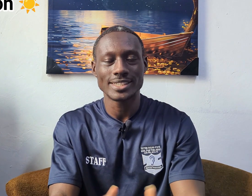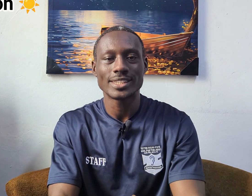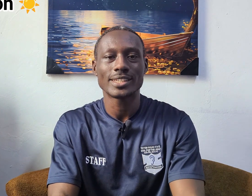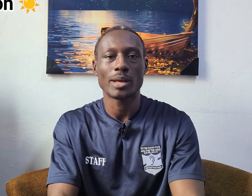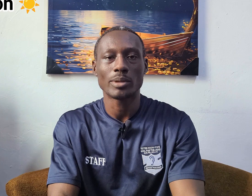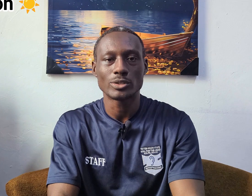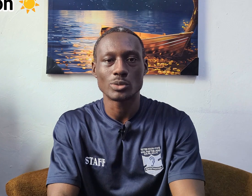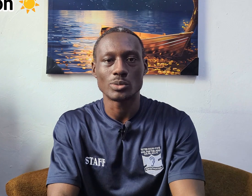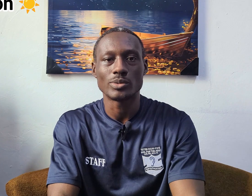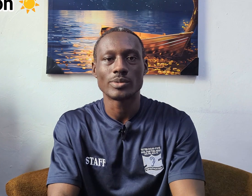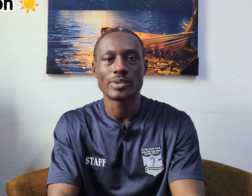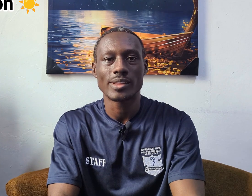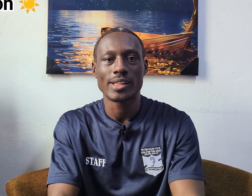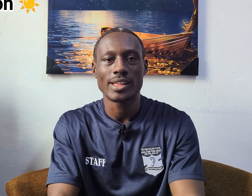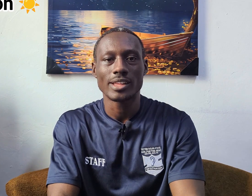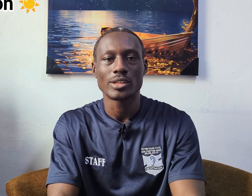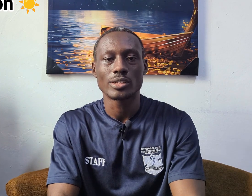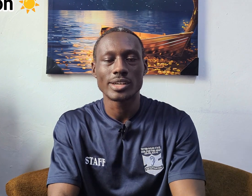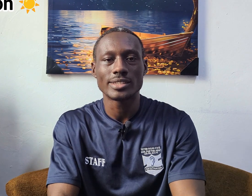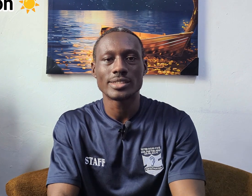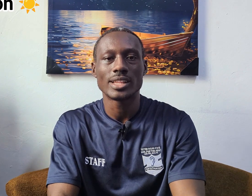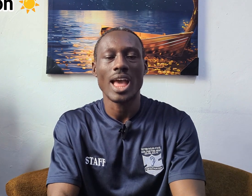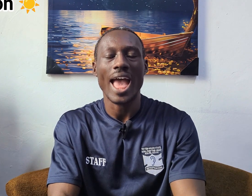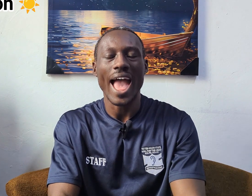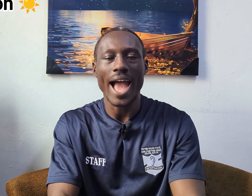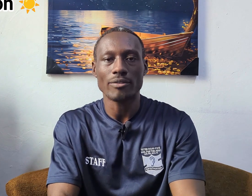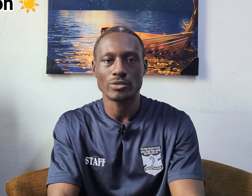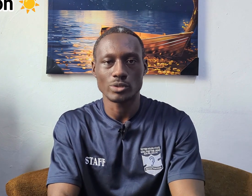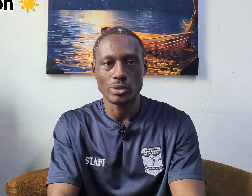Greeting number 2. Good afternoon.